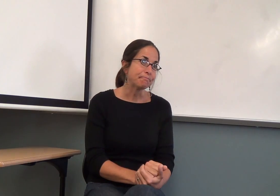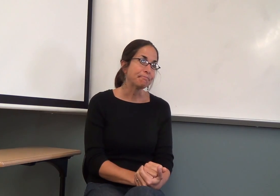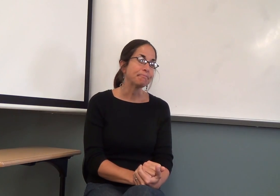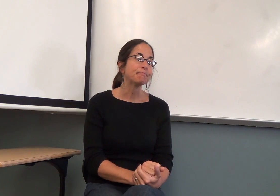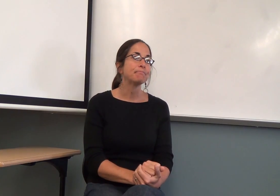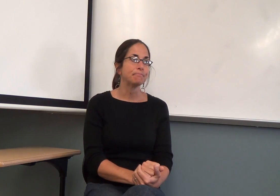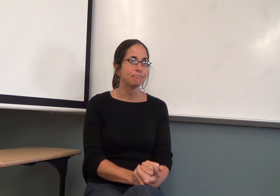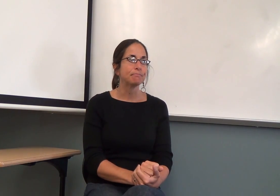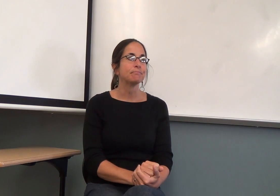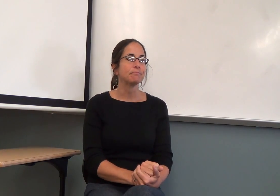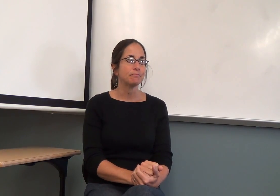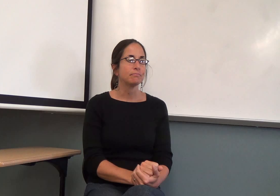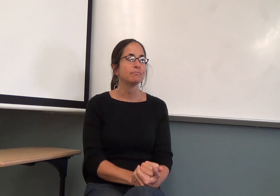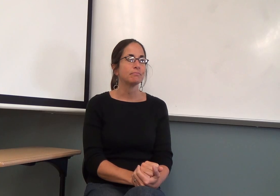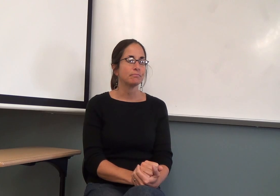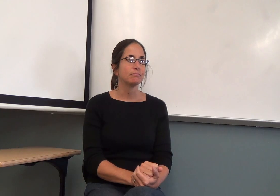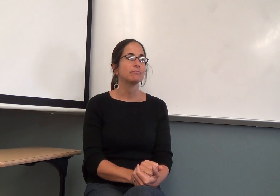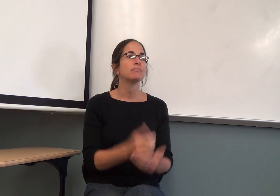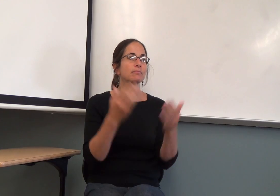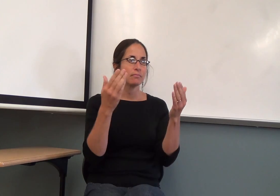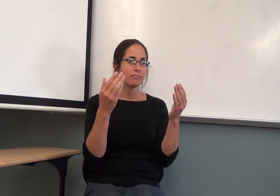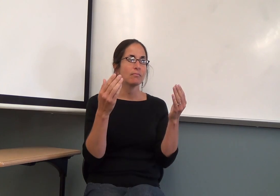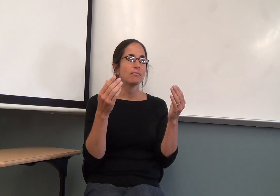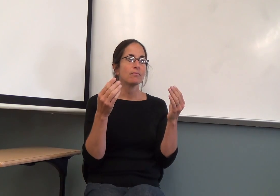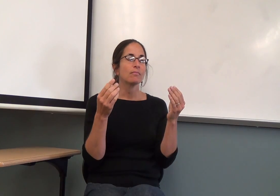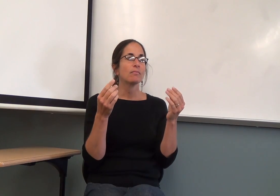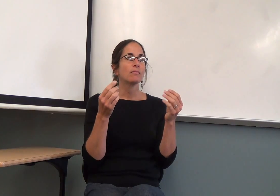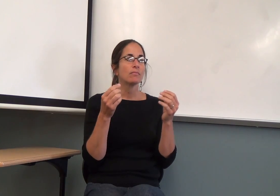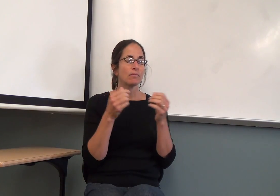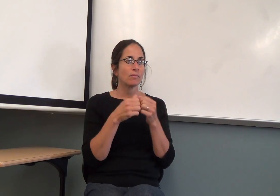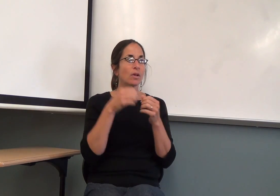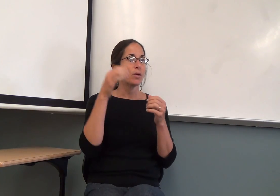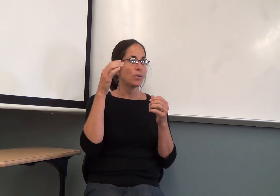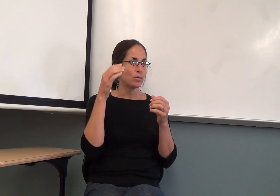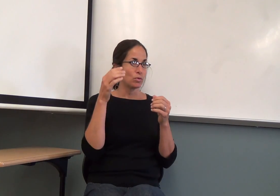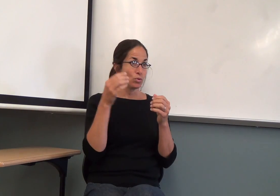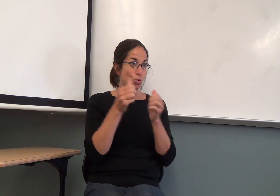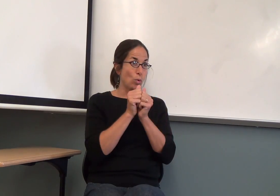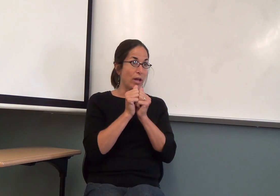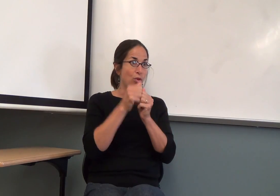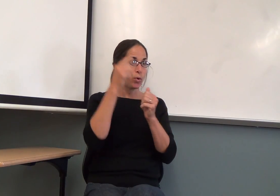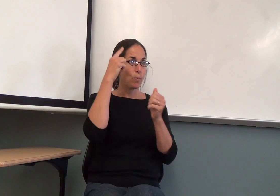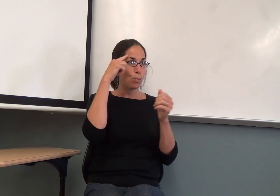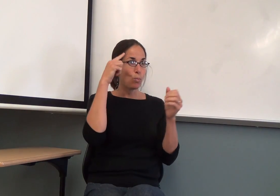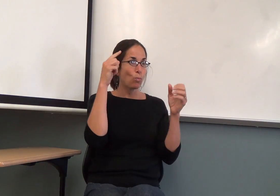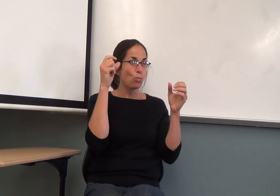going to do is you're going to brainstorm as many ideas quietly to yourself